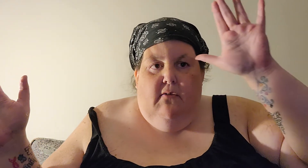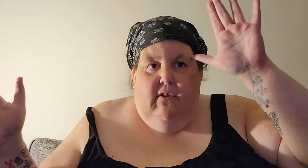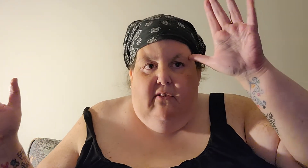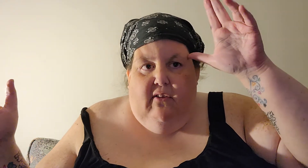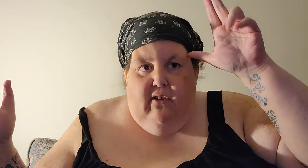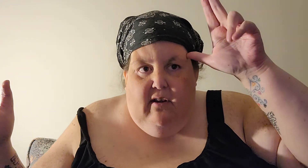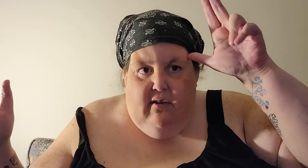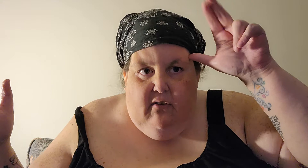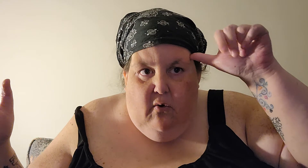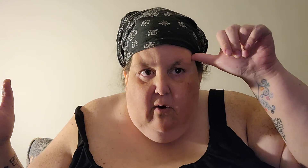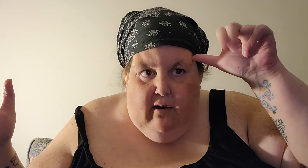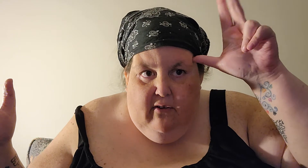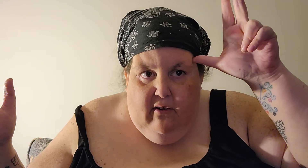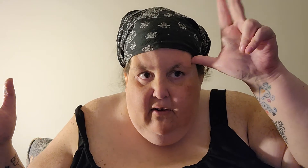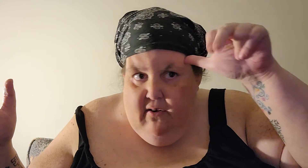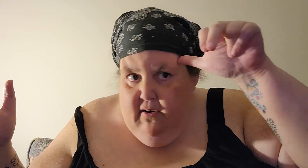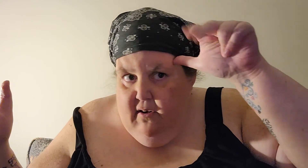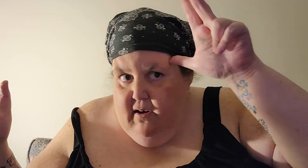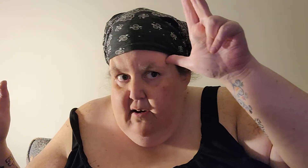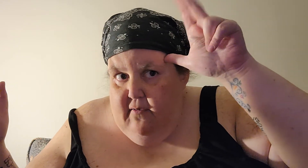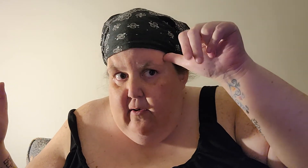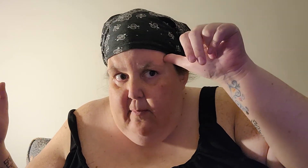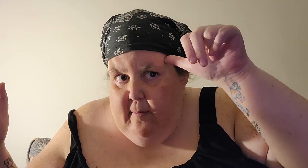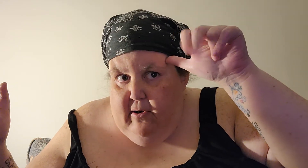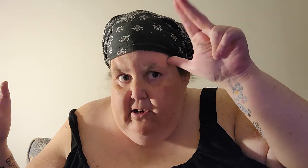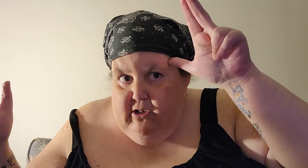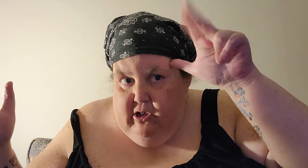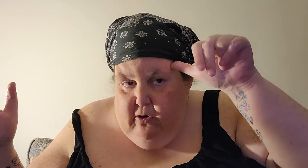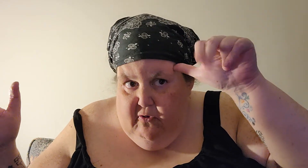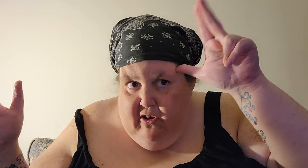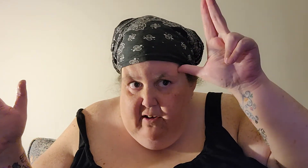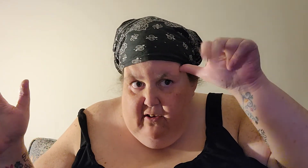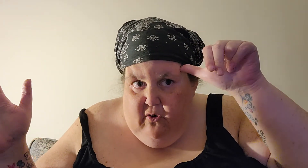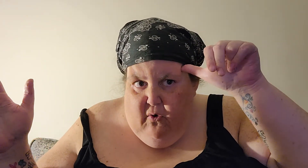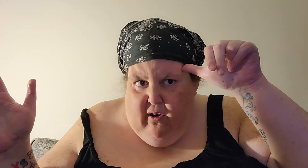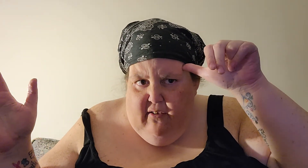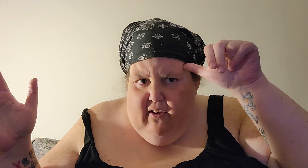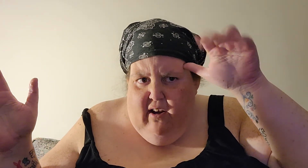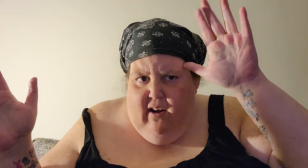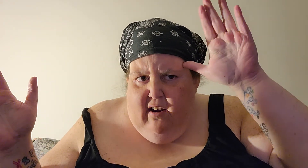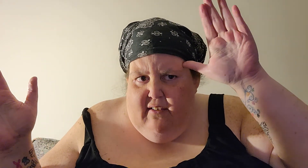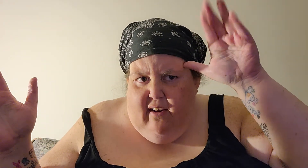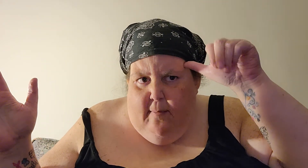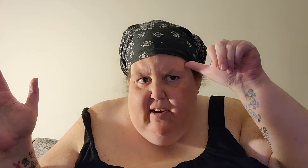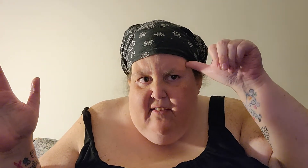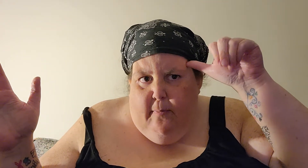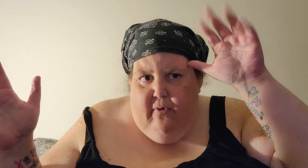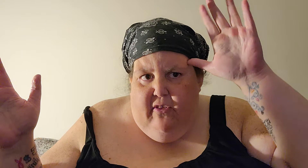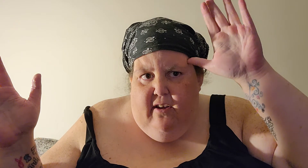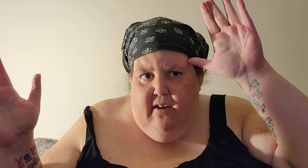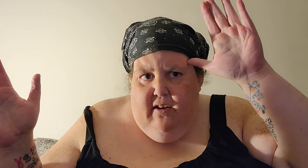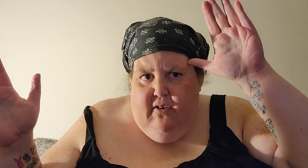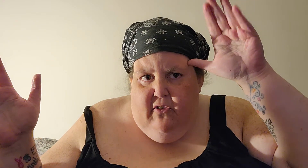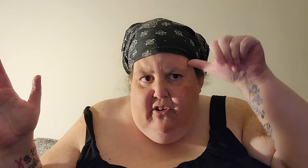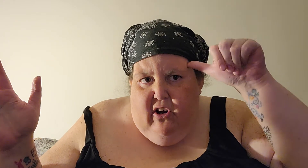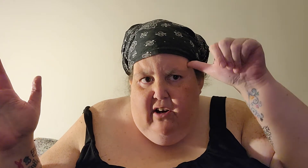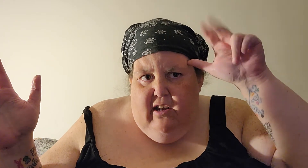this, I think, is horse. If I remember, just two things is horse. Because I get mixed up with the, you know, the donkey